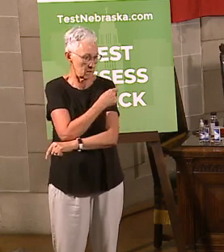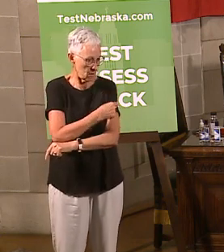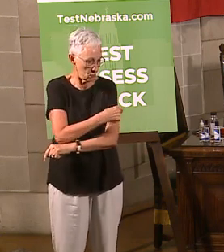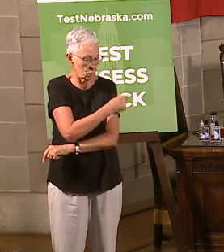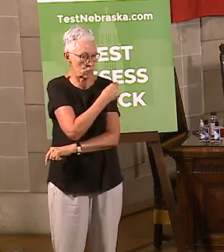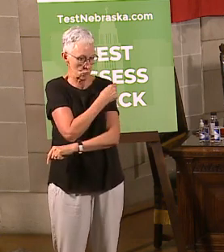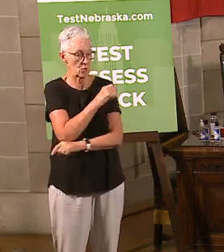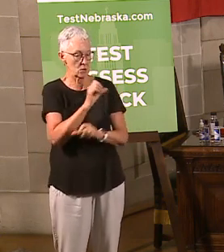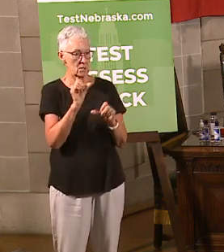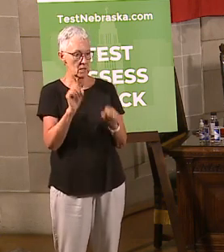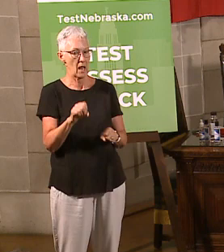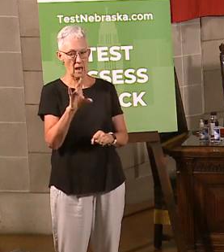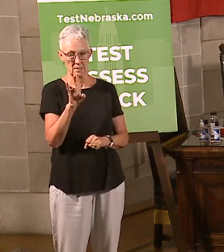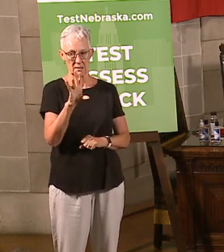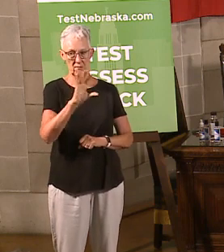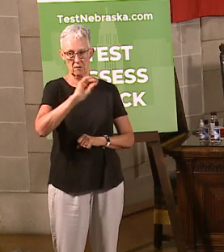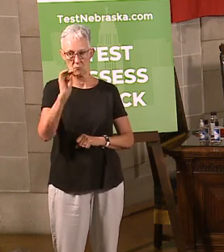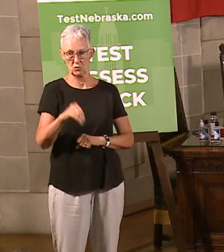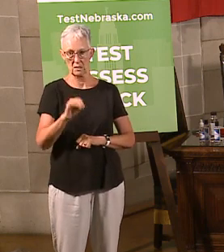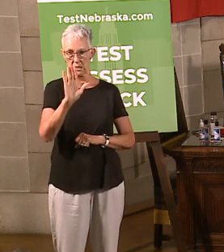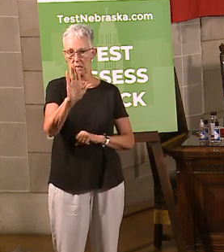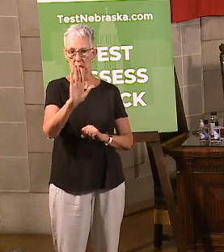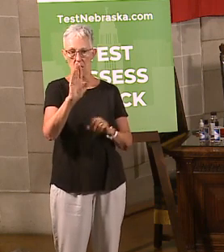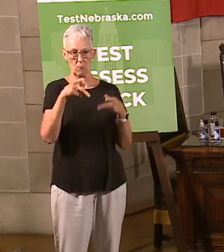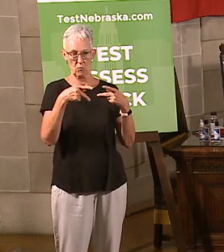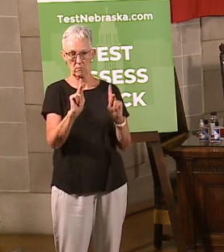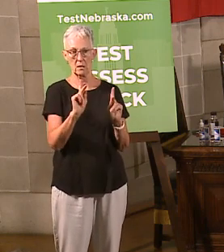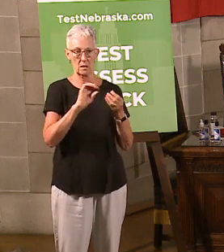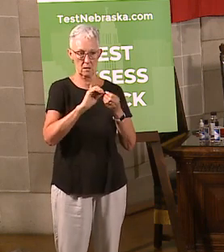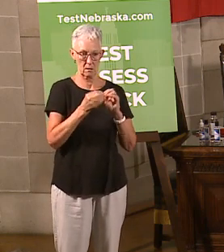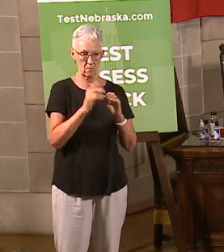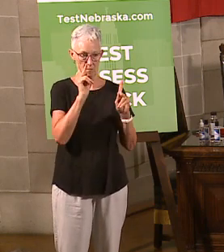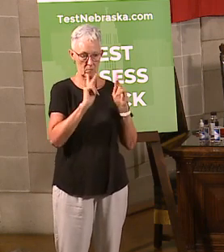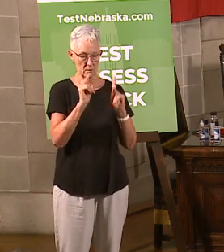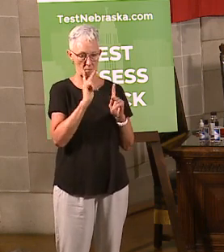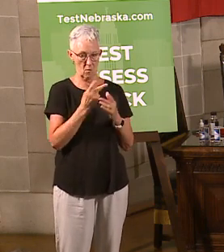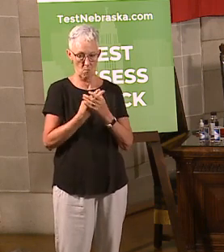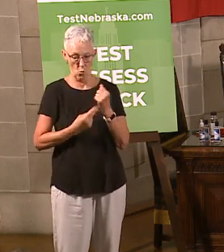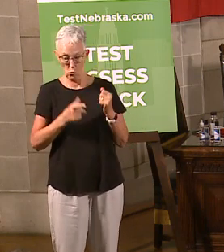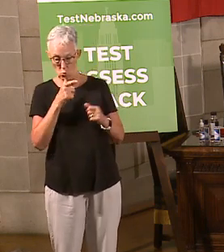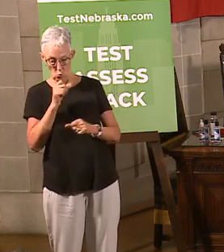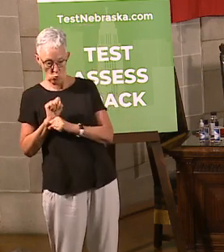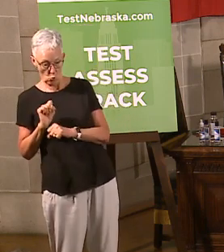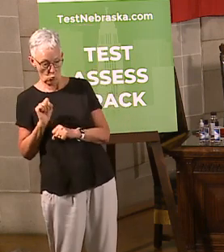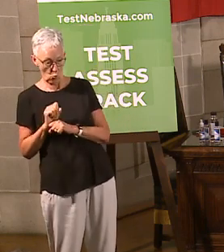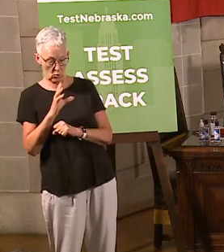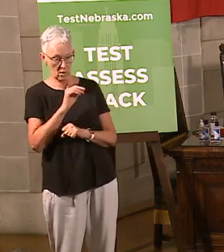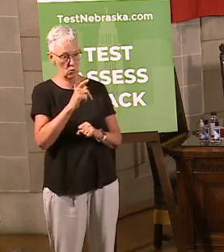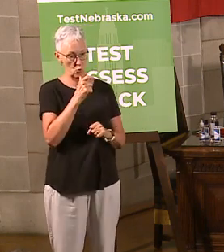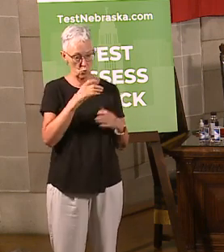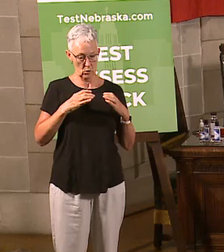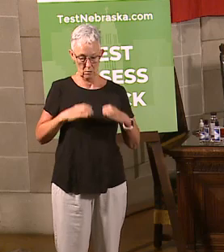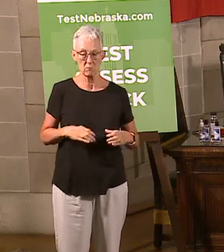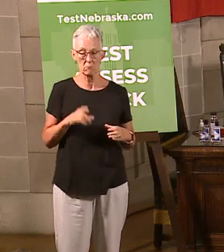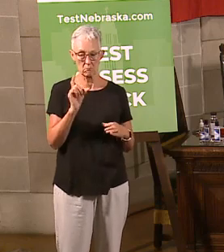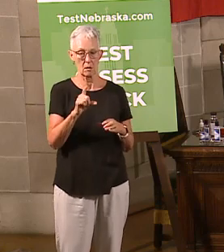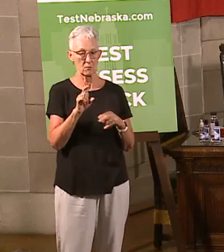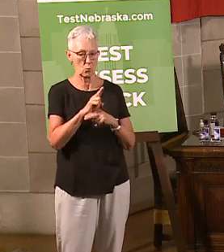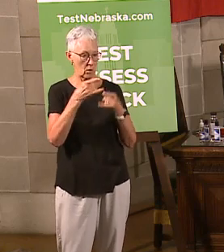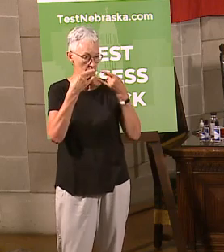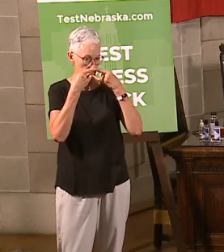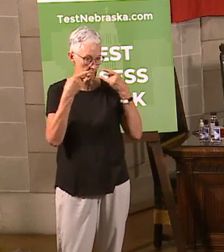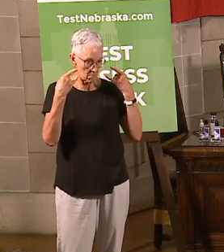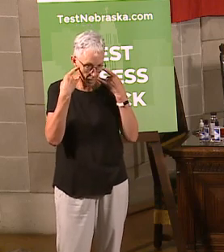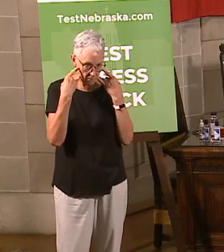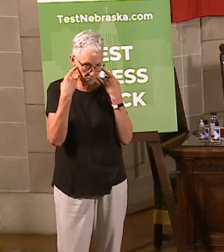rated occupancy. Again, both workers and patrons will have to wear a mask while they are being served, with the exception of when there's work on their face being